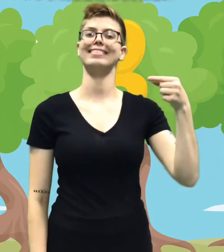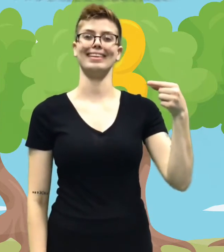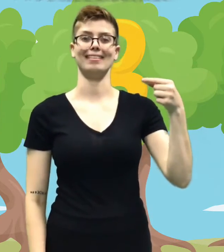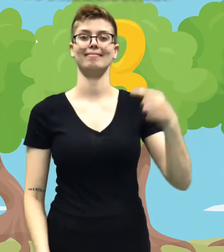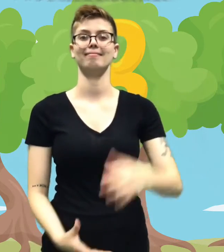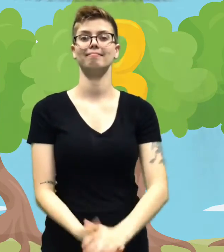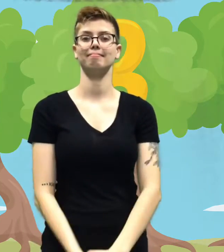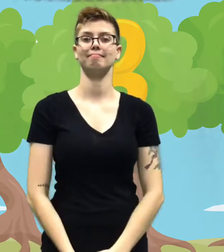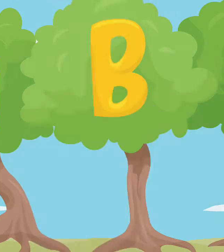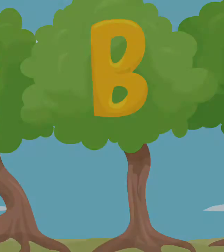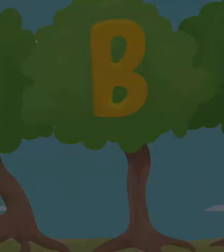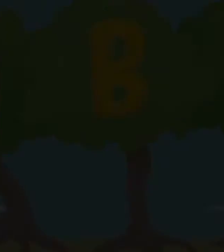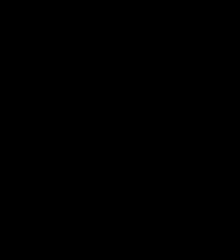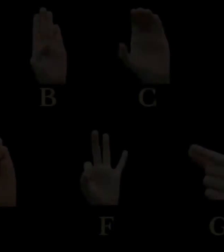G.